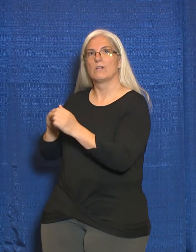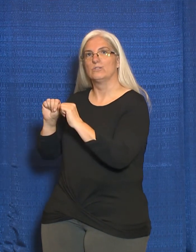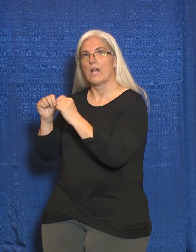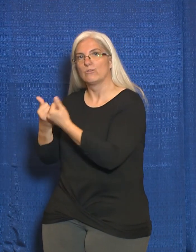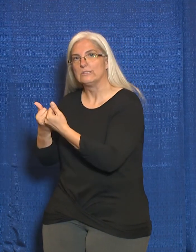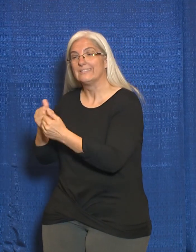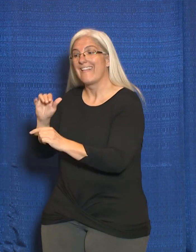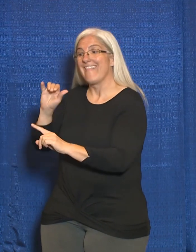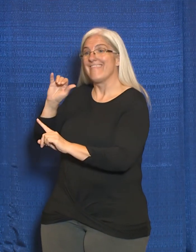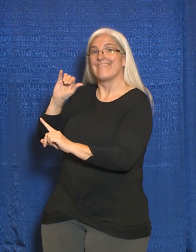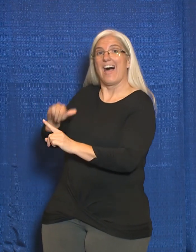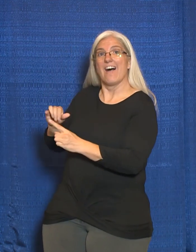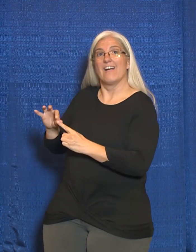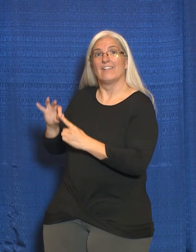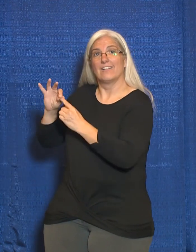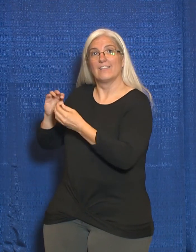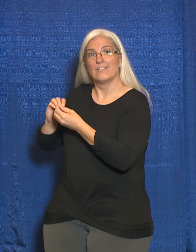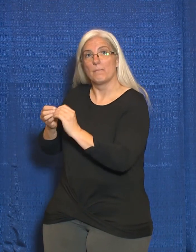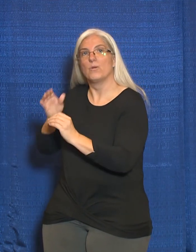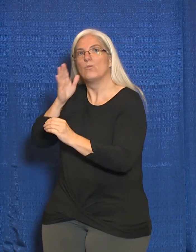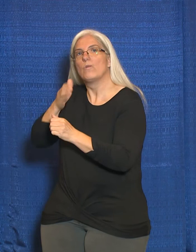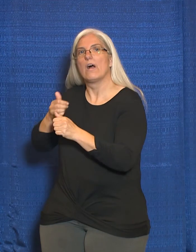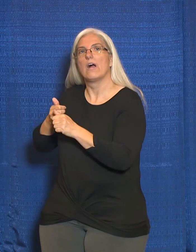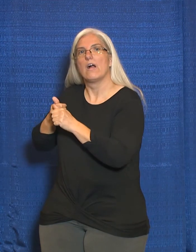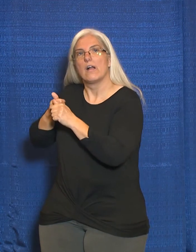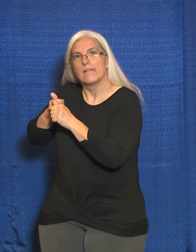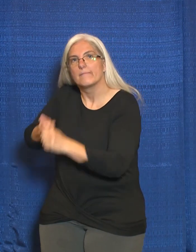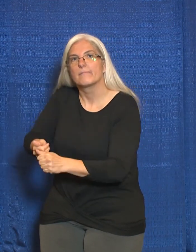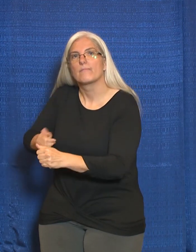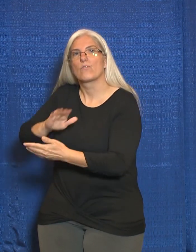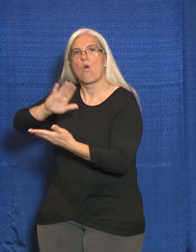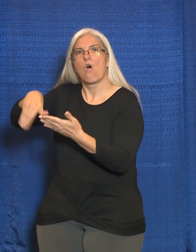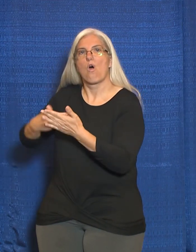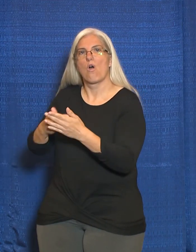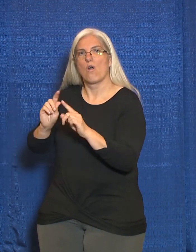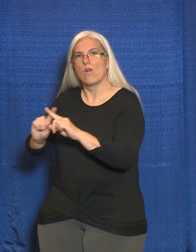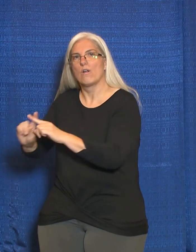This allows them to track all voter registrations that come from that VRA.